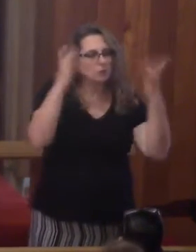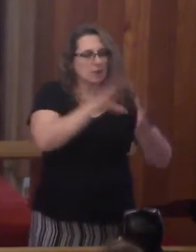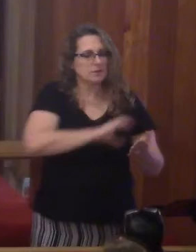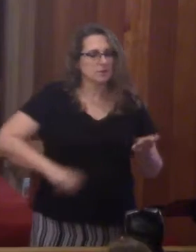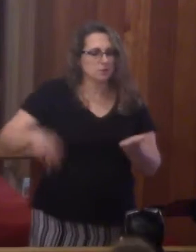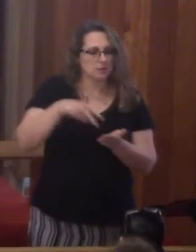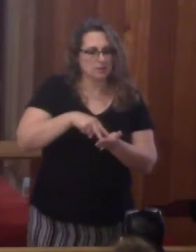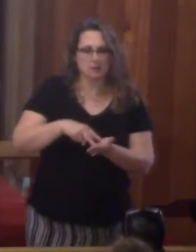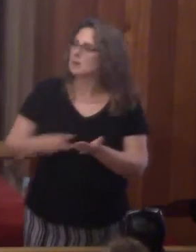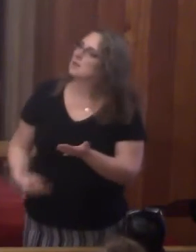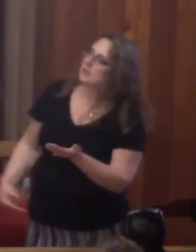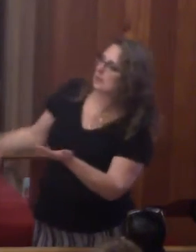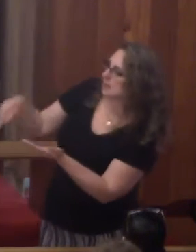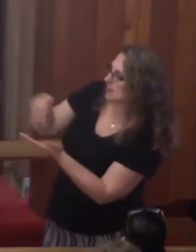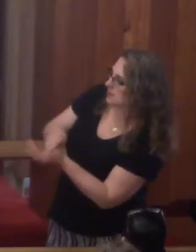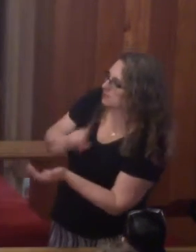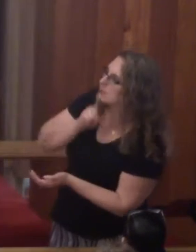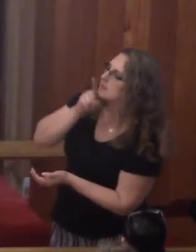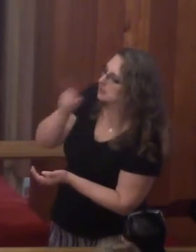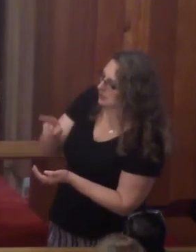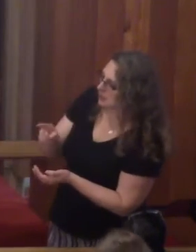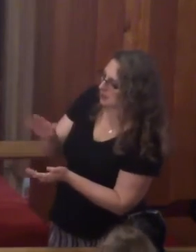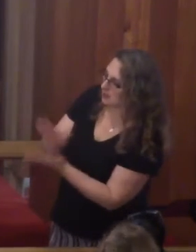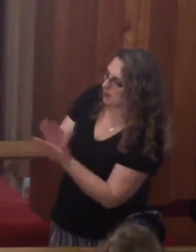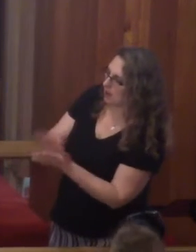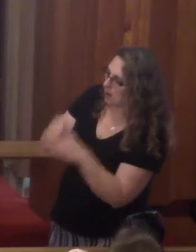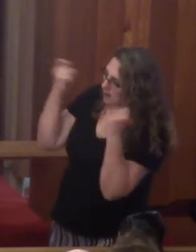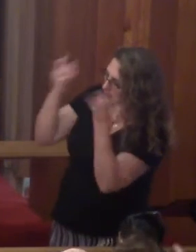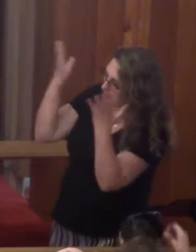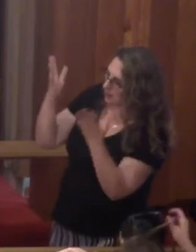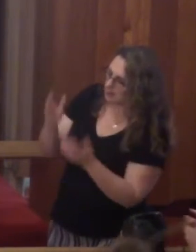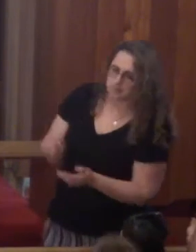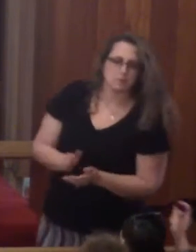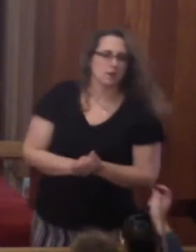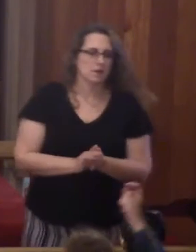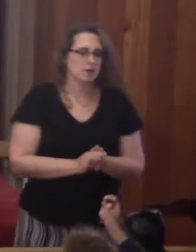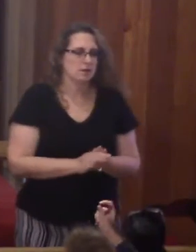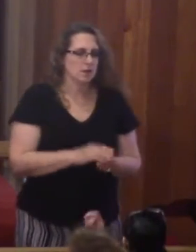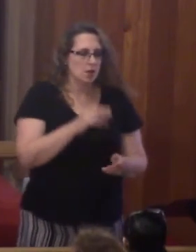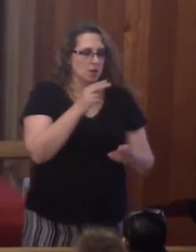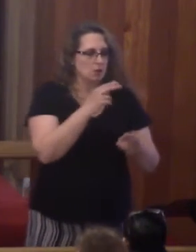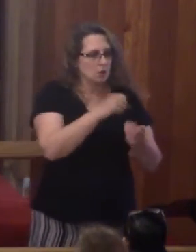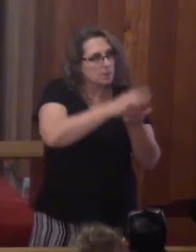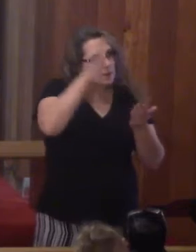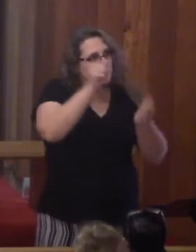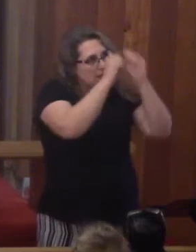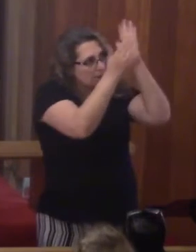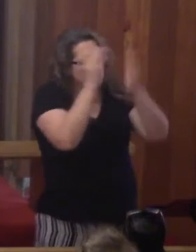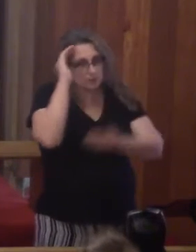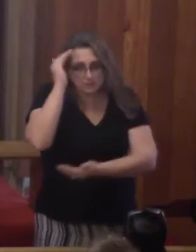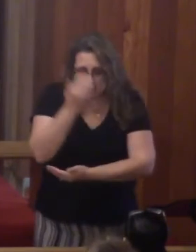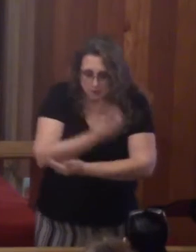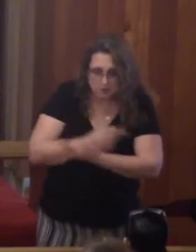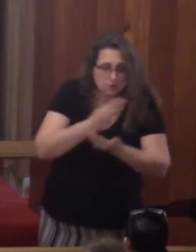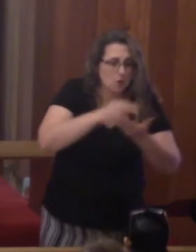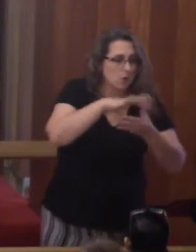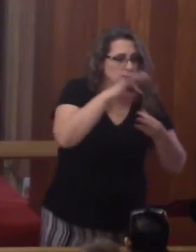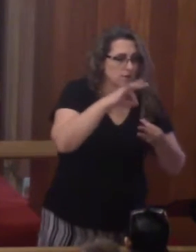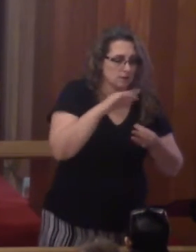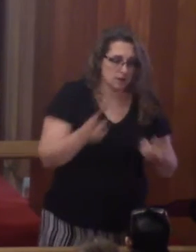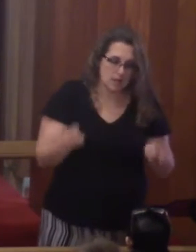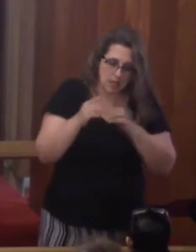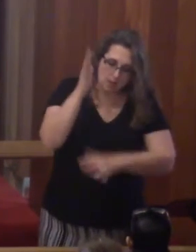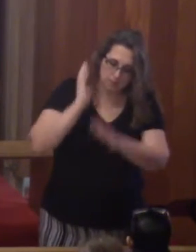Hallelujah! Christ is risen. He is risen indeed. Hallelujah. Amen. Glory be to the Father, and to the Son, and to the